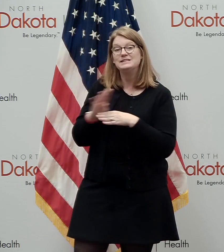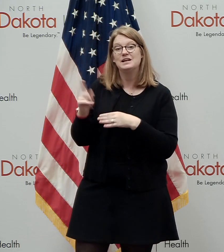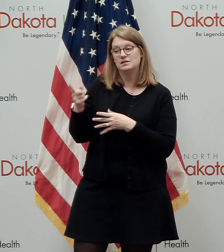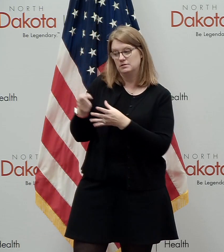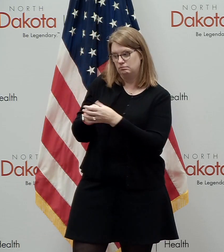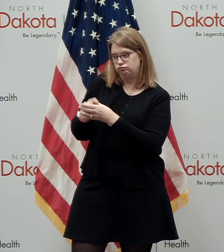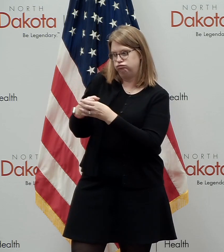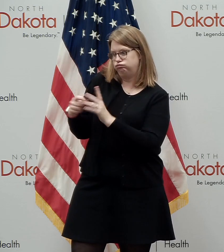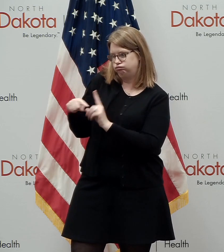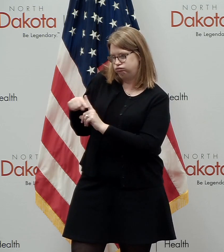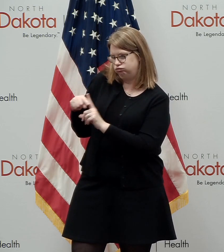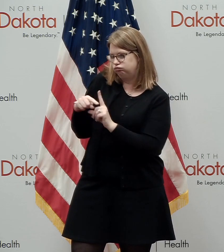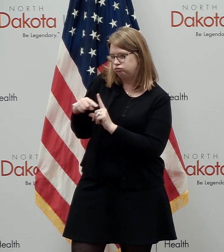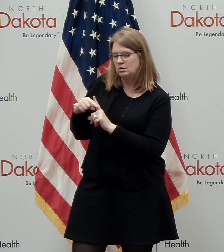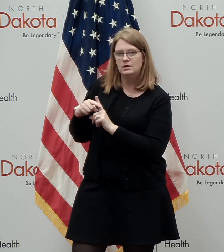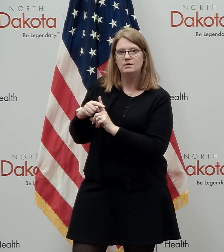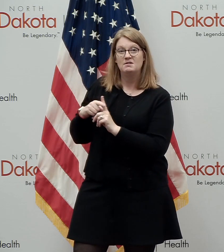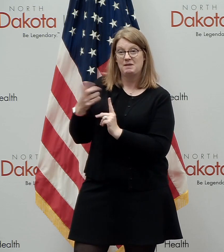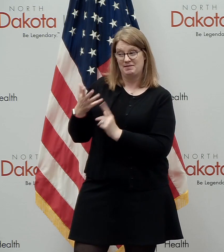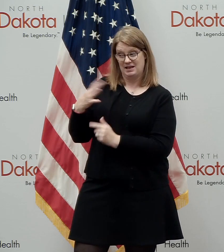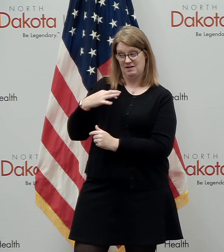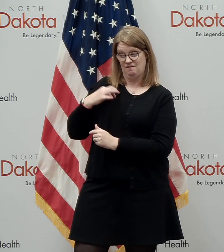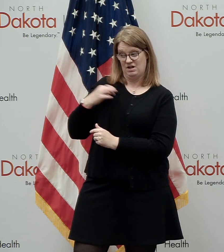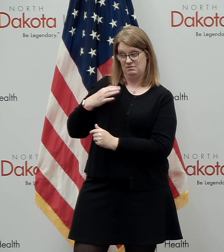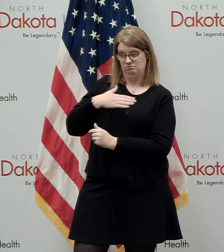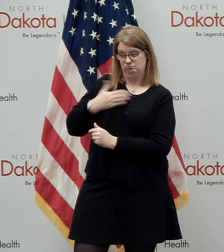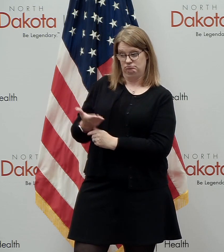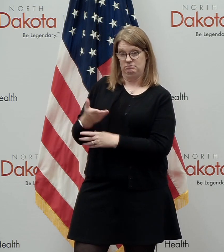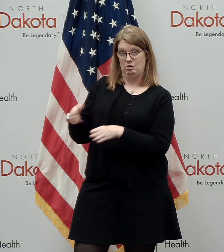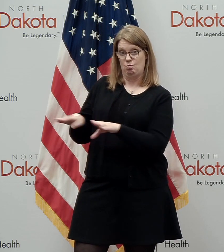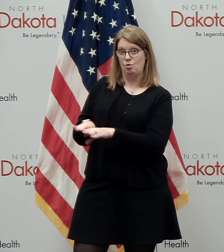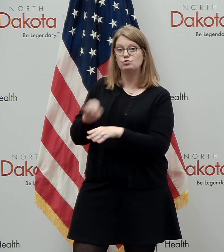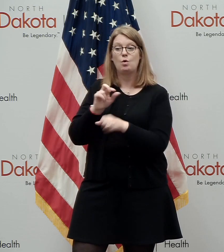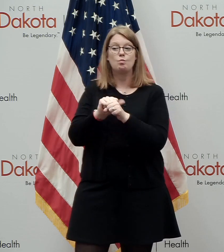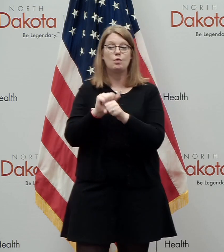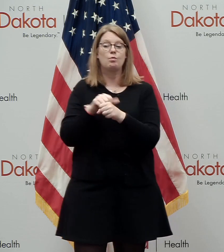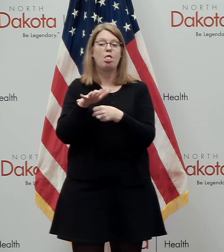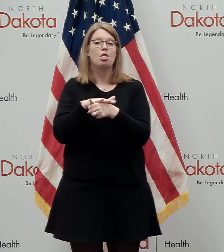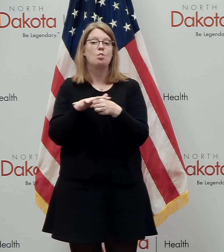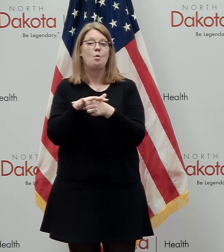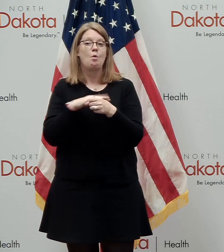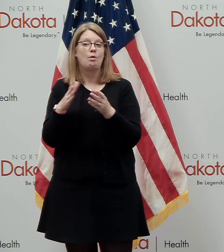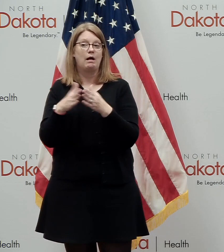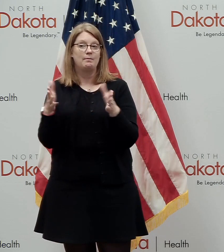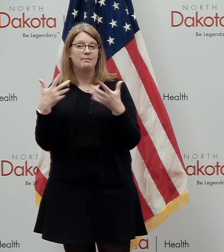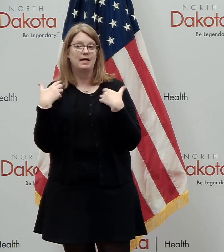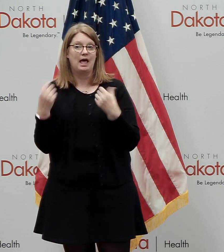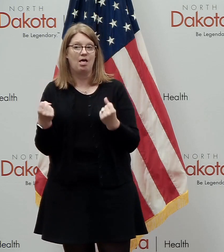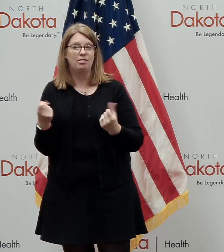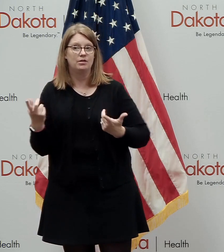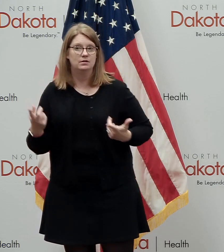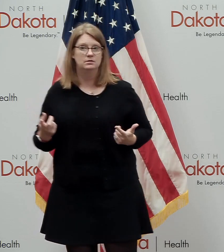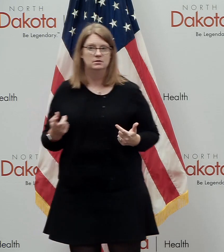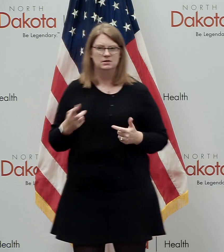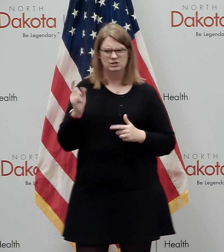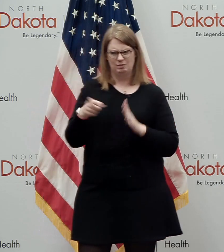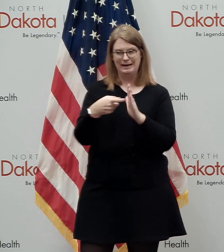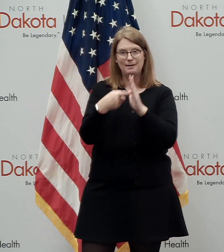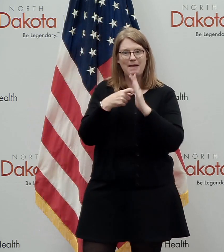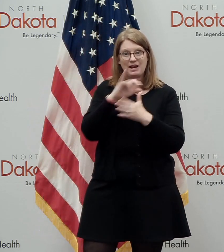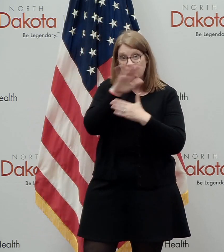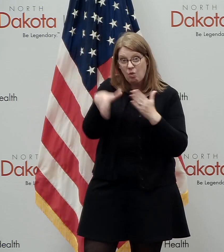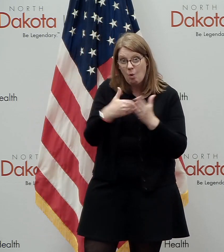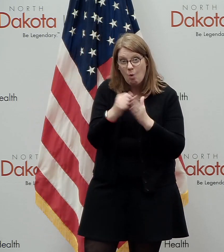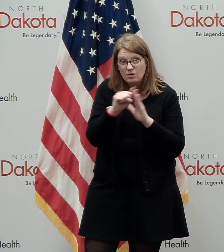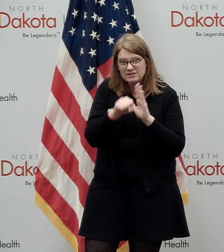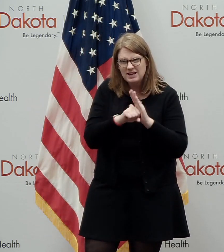outbreak, they may need to either voluntarily or work with their local public health. They can work that out locally. We don't need to have a mandate for the whole state.